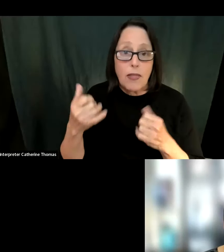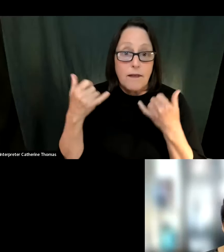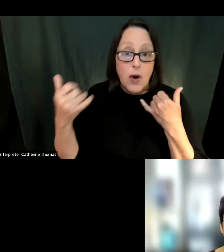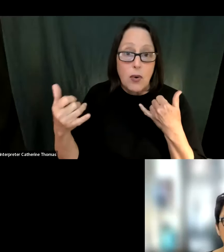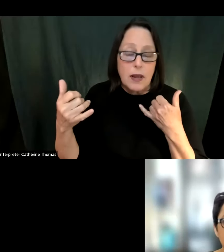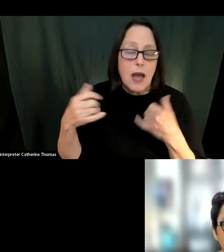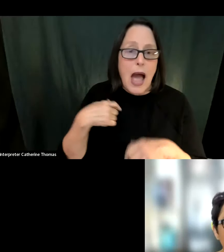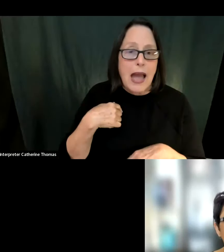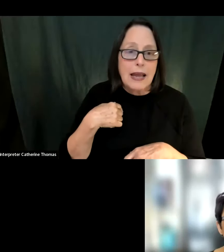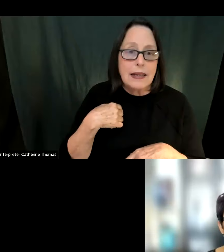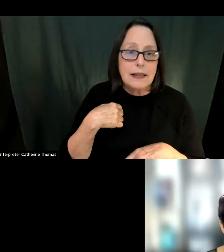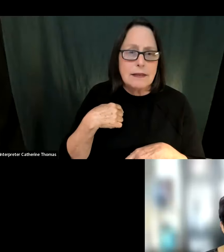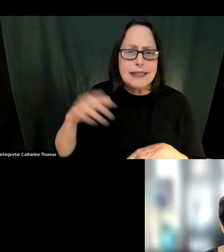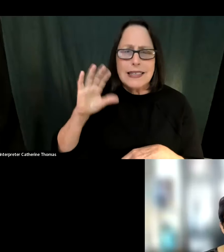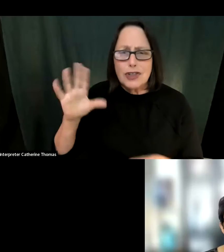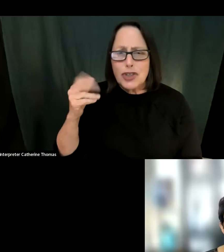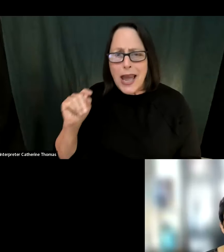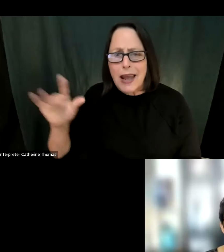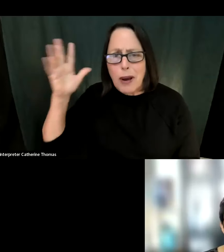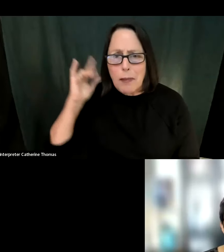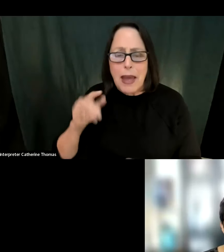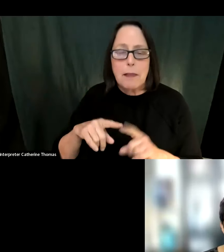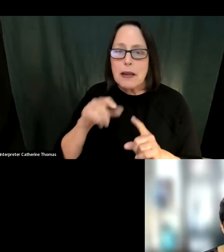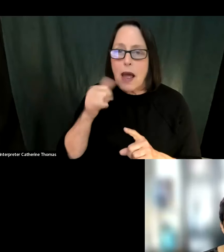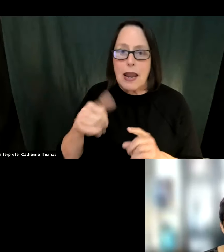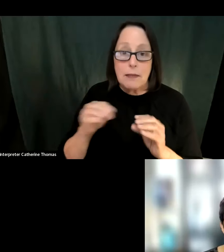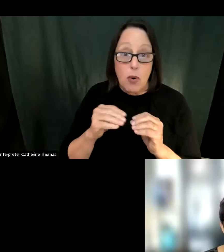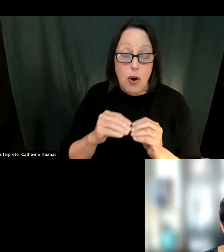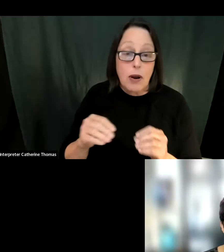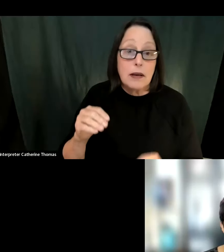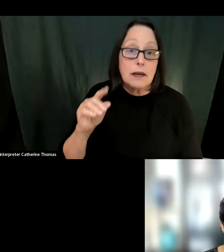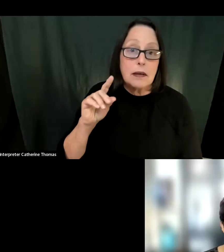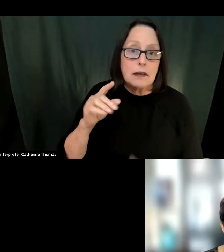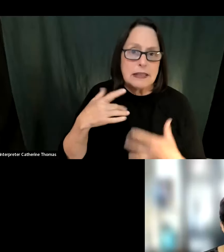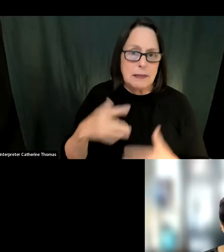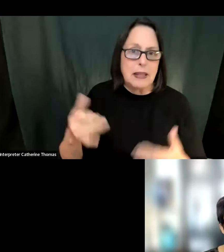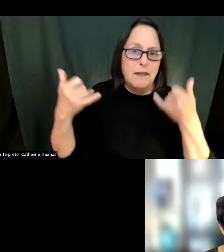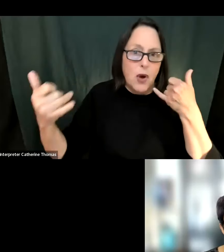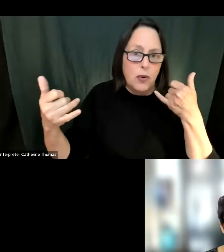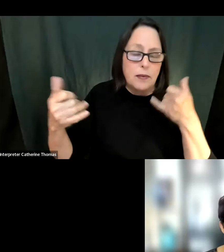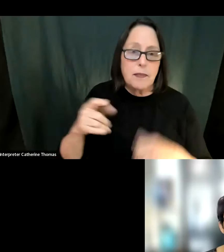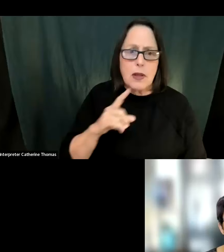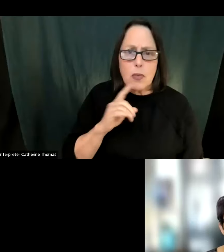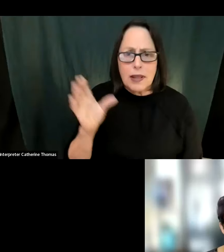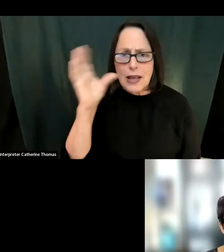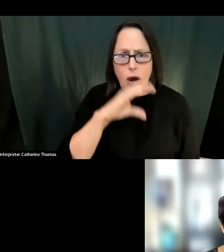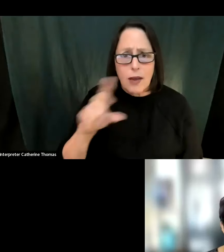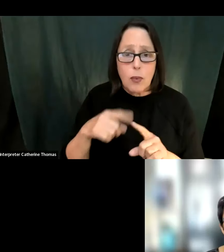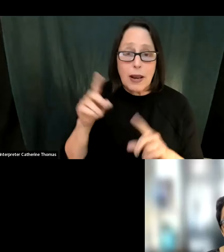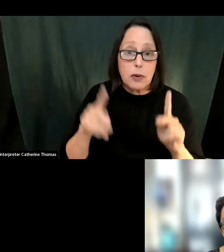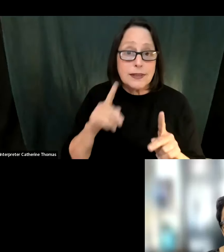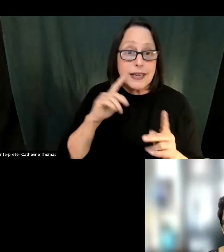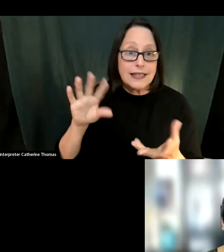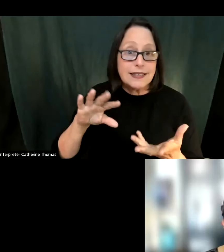or chat. I used to do chat a while back, but not anymore. But it's really odd when someone's in crisis to start